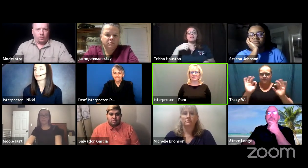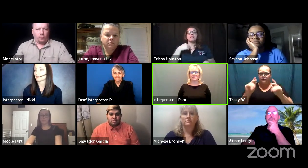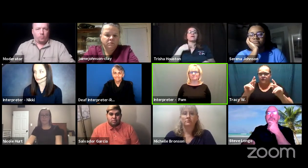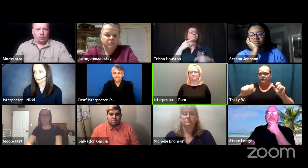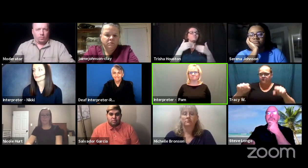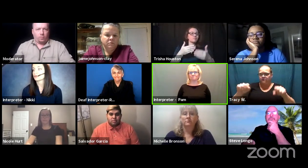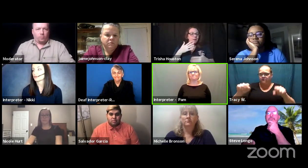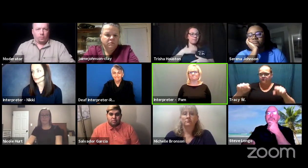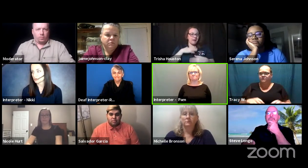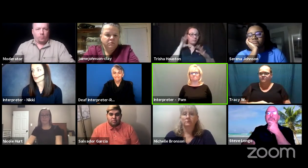Yes.